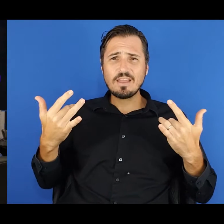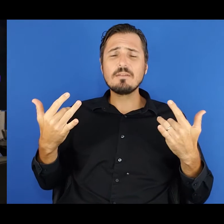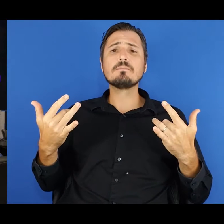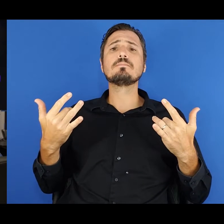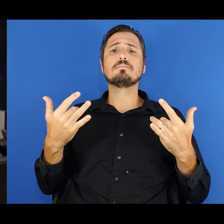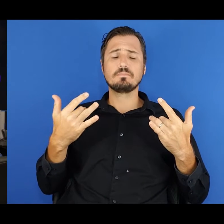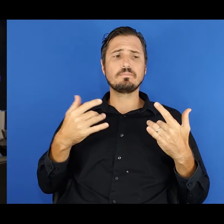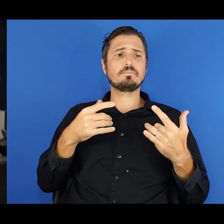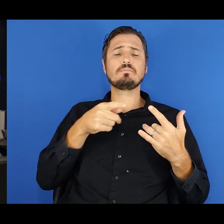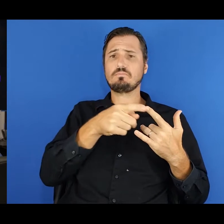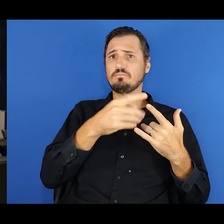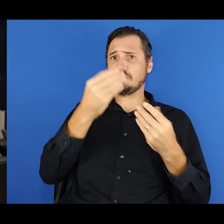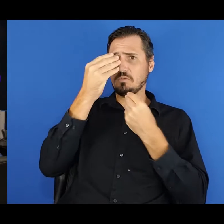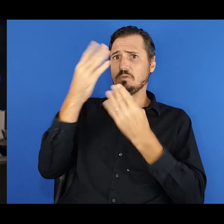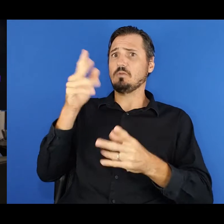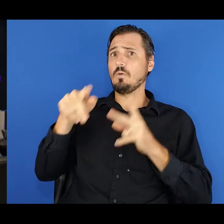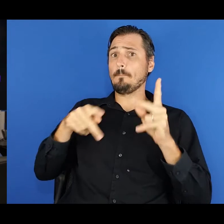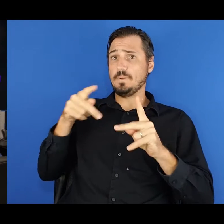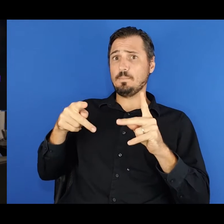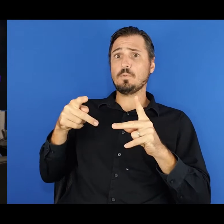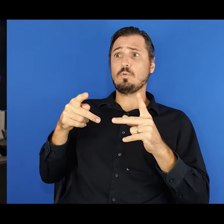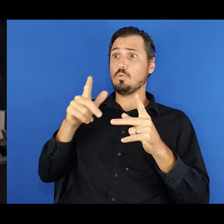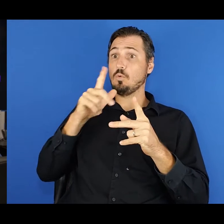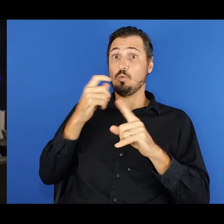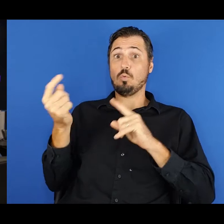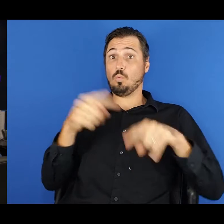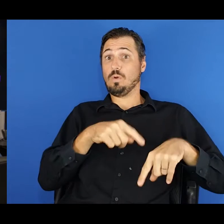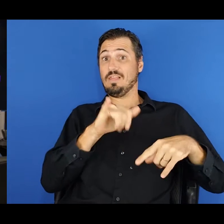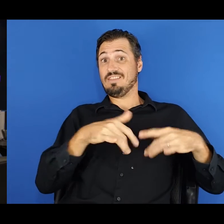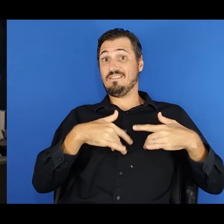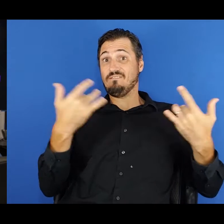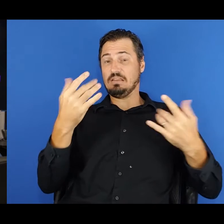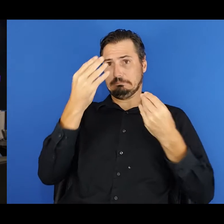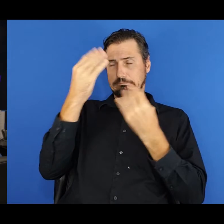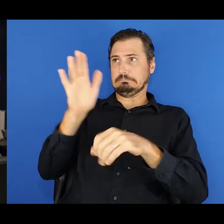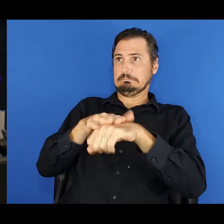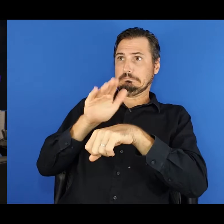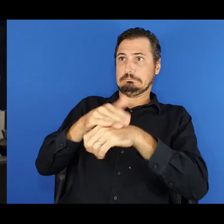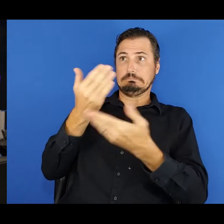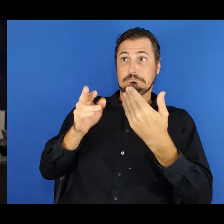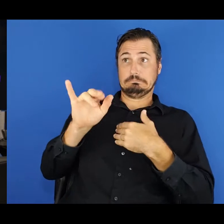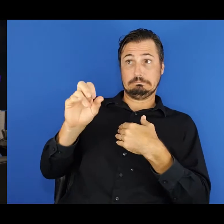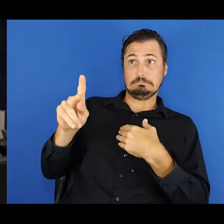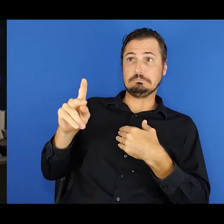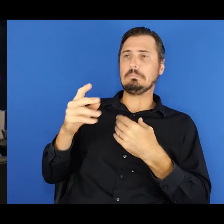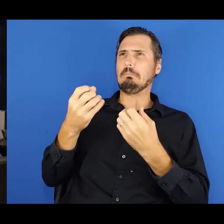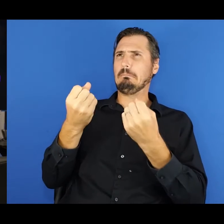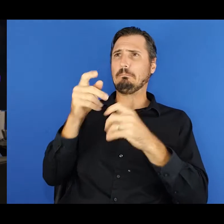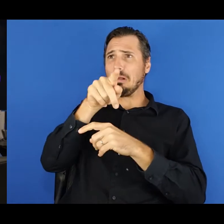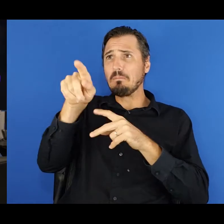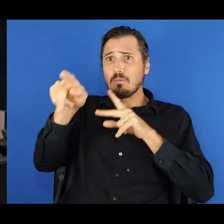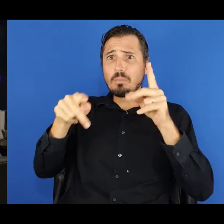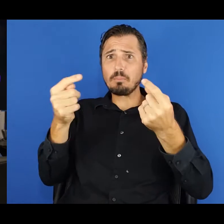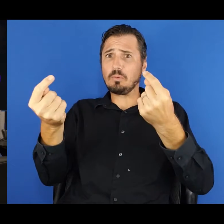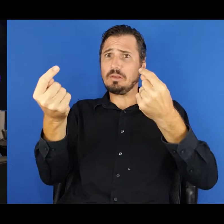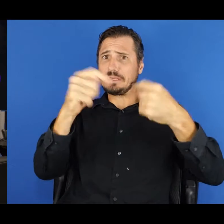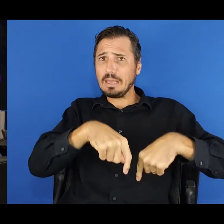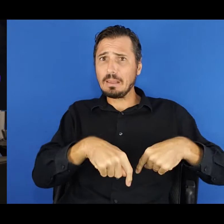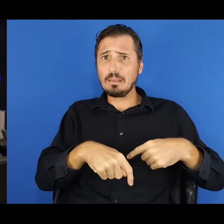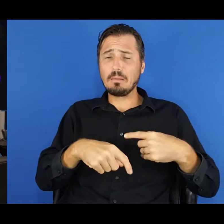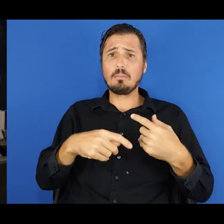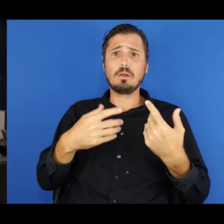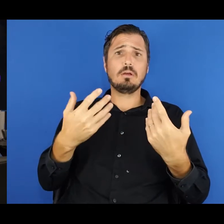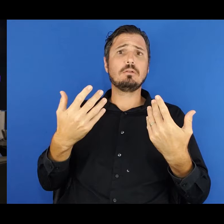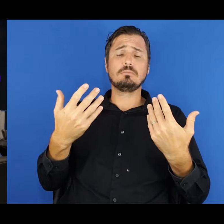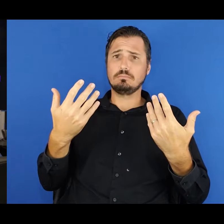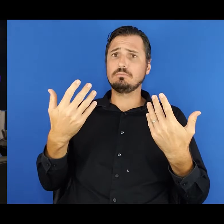to notify the public of this possible risk. The turnout for testing was large, and I'm happy to announce that we have no evidence